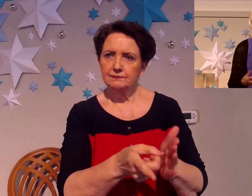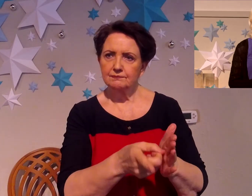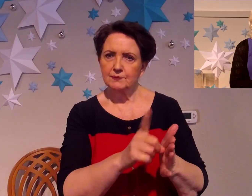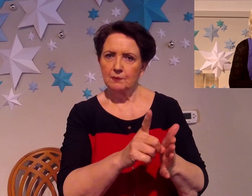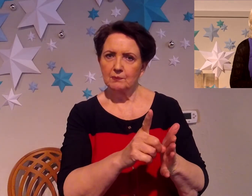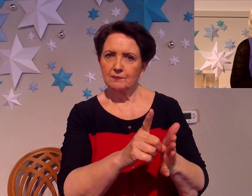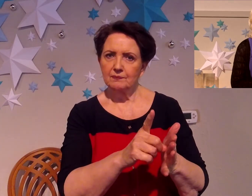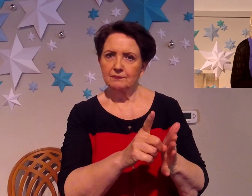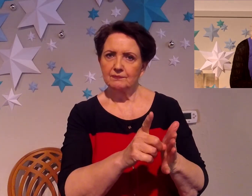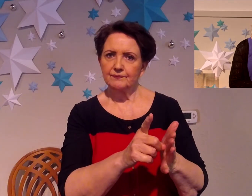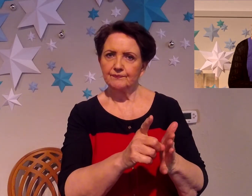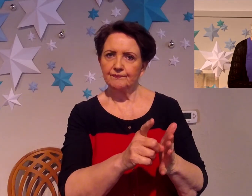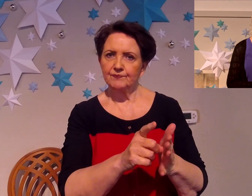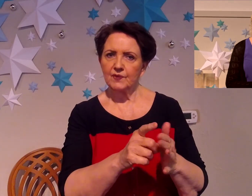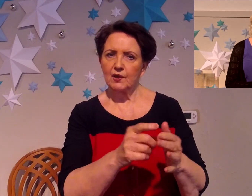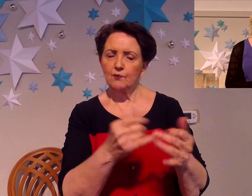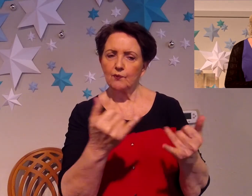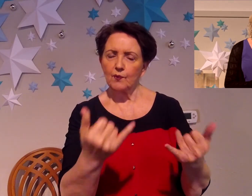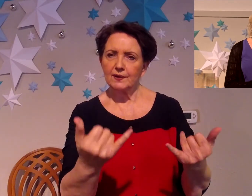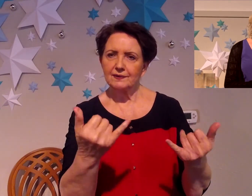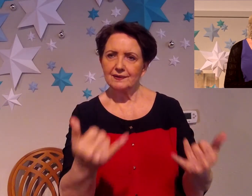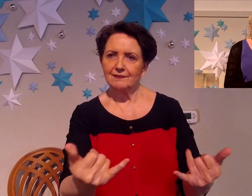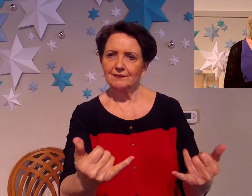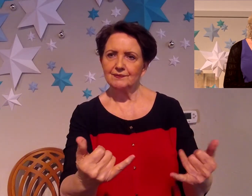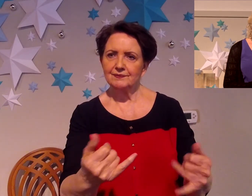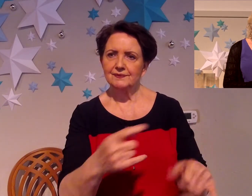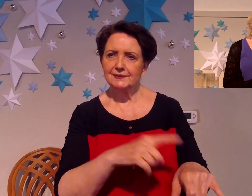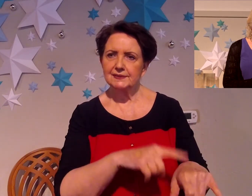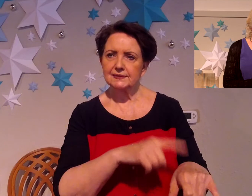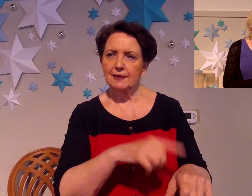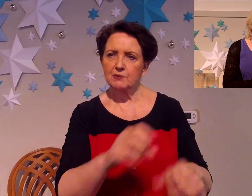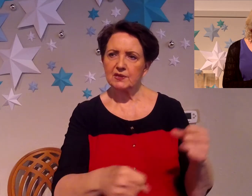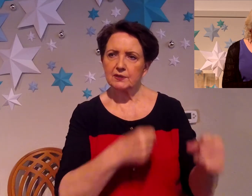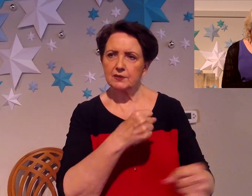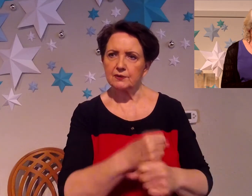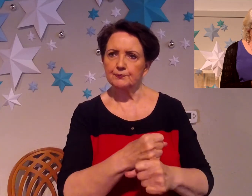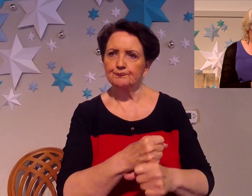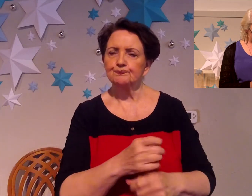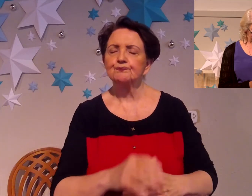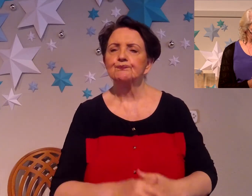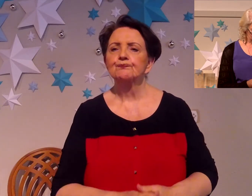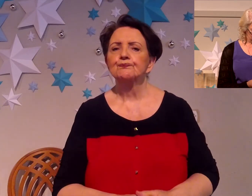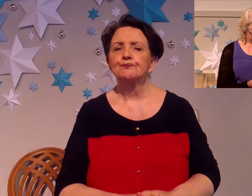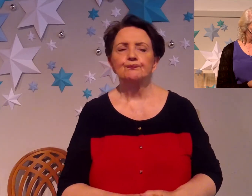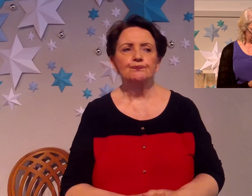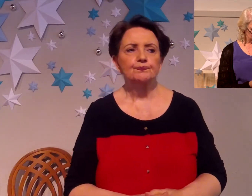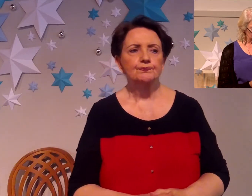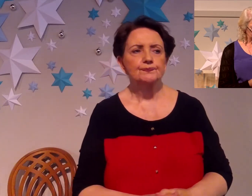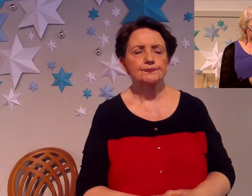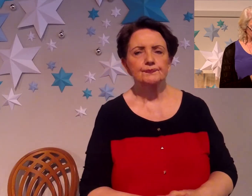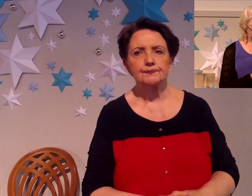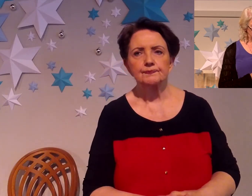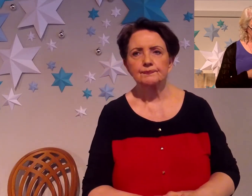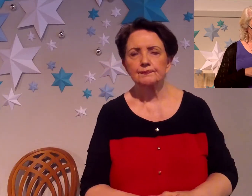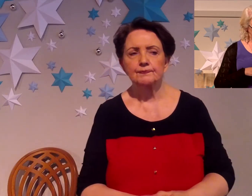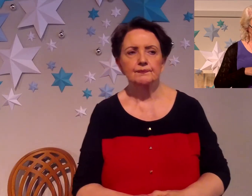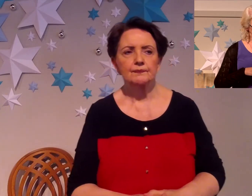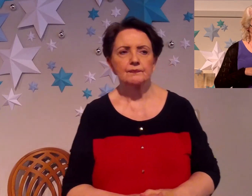in this particular time of the year. Now, the other thing that